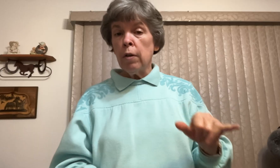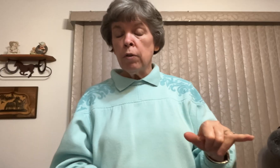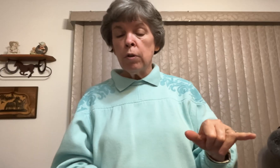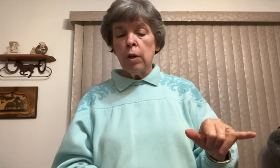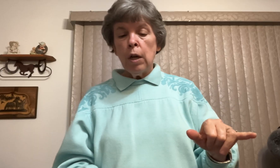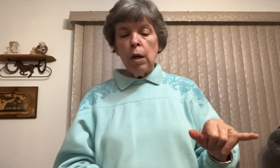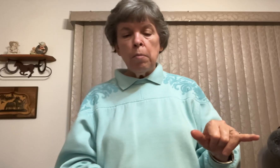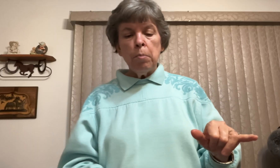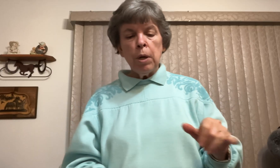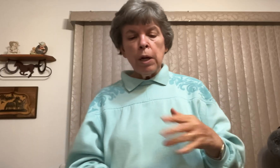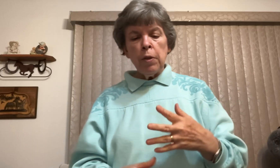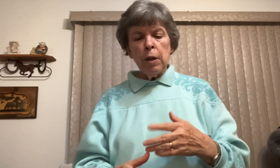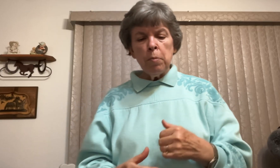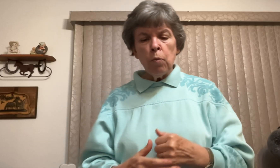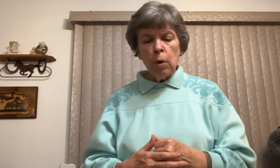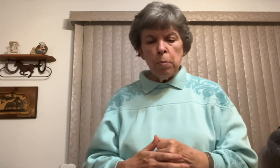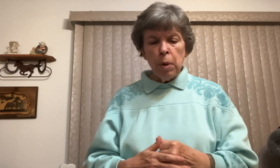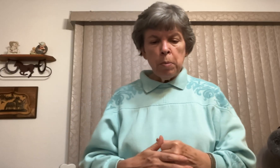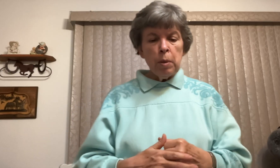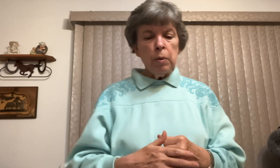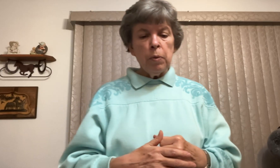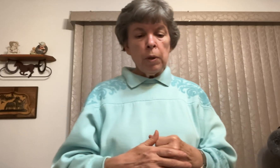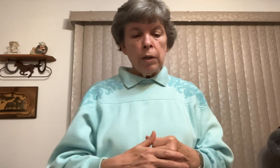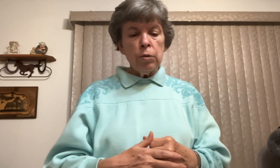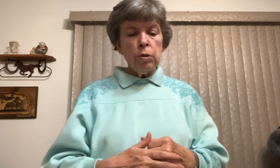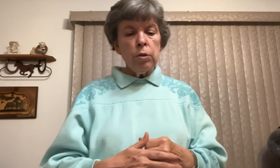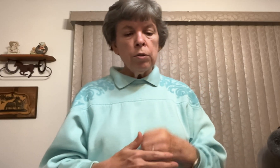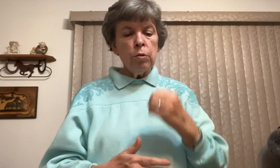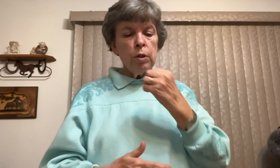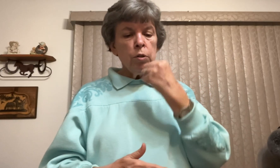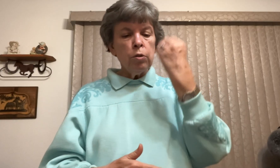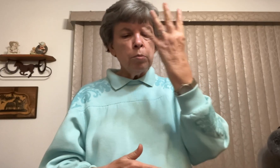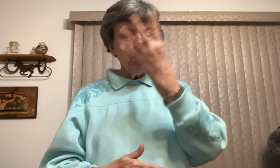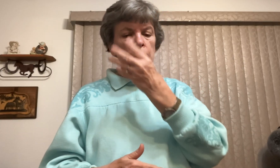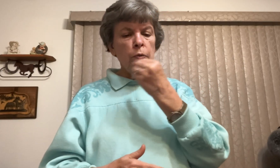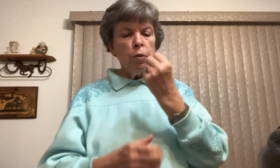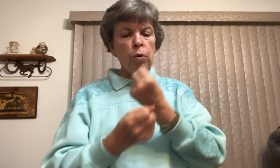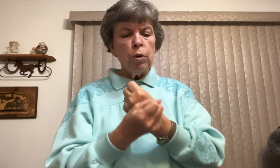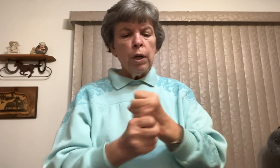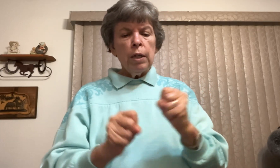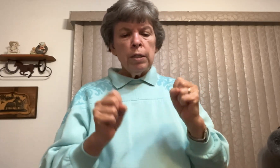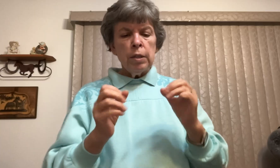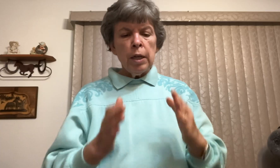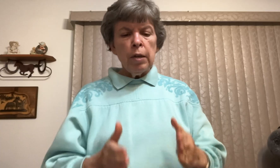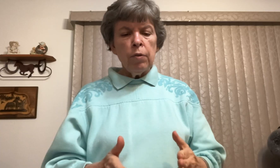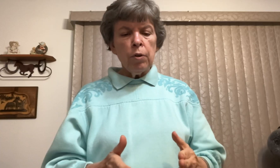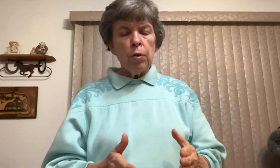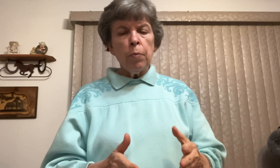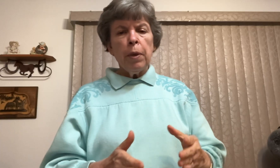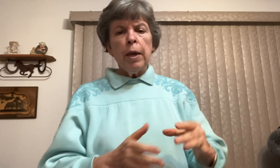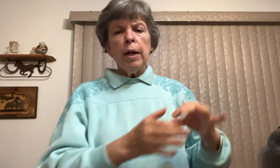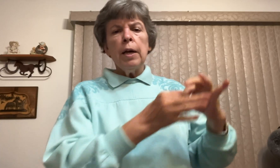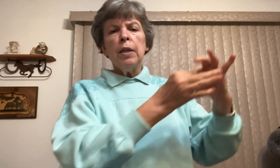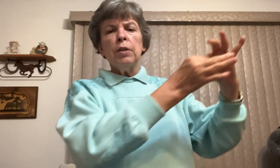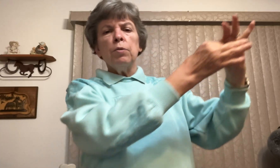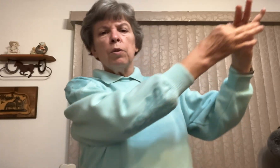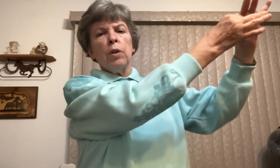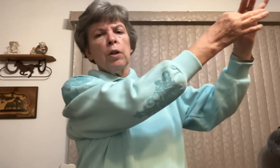forever, but I think what might be nicer to do is do beautiful Savior and then do